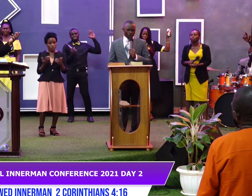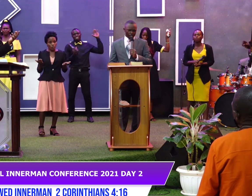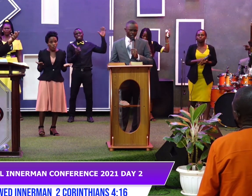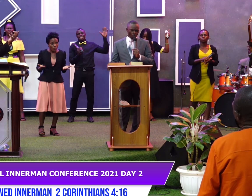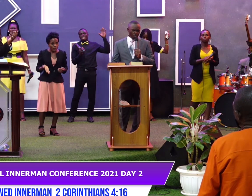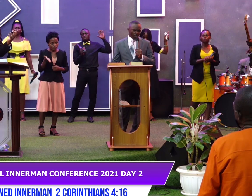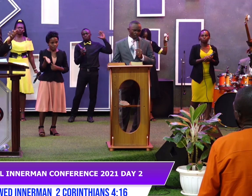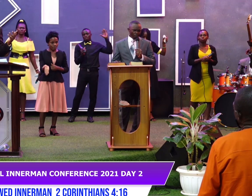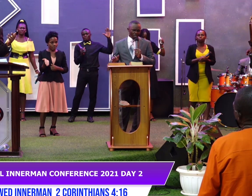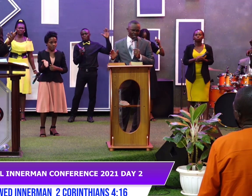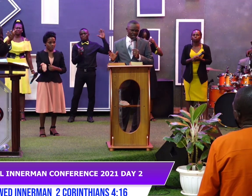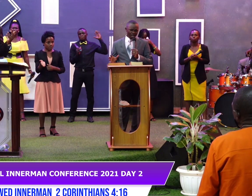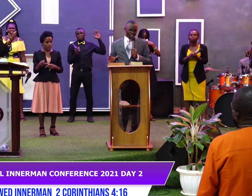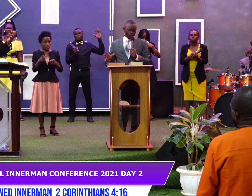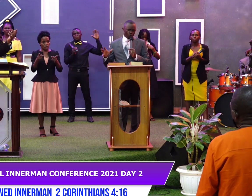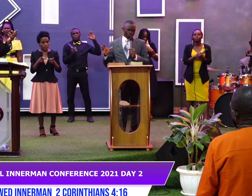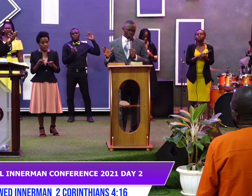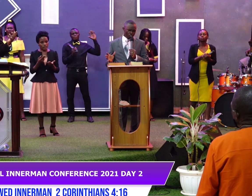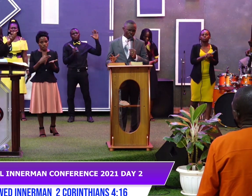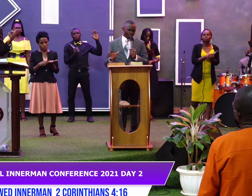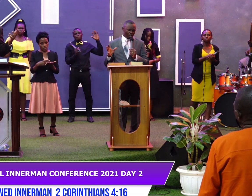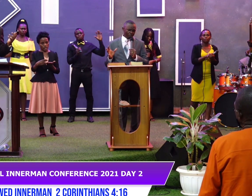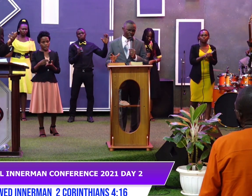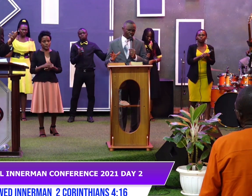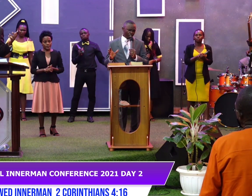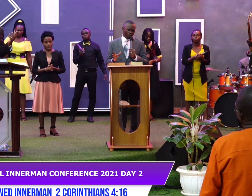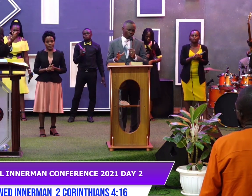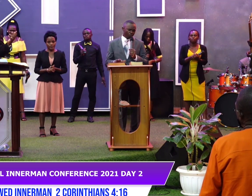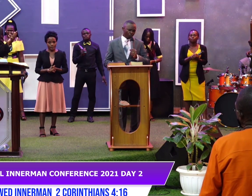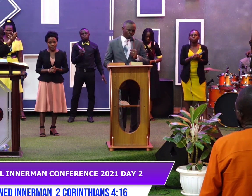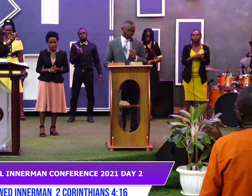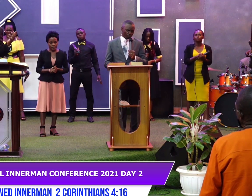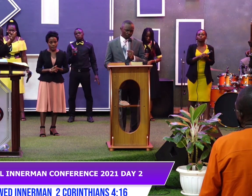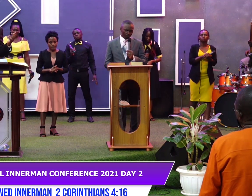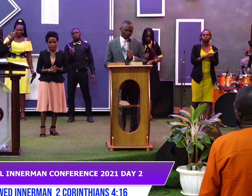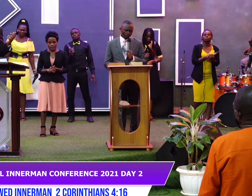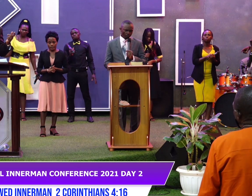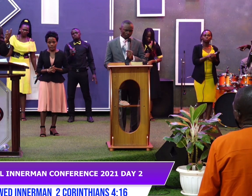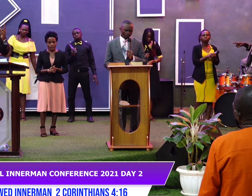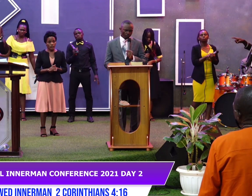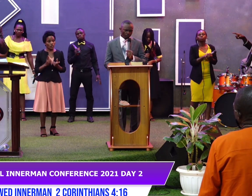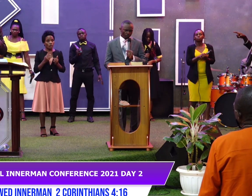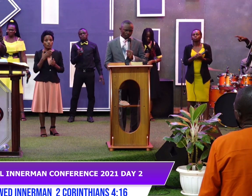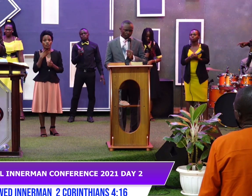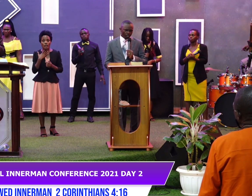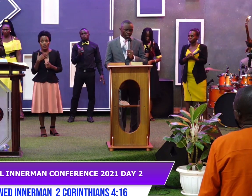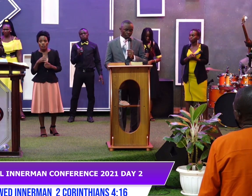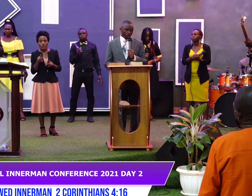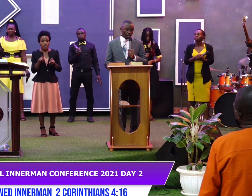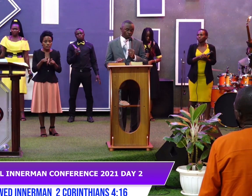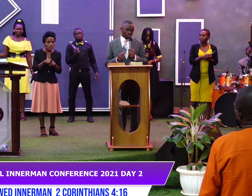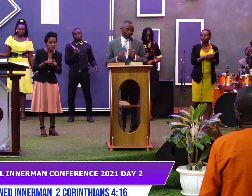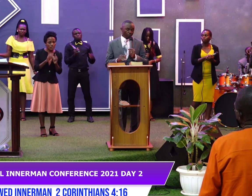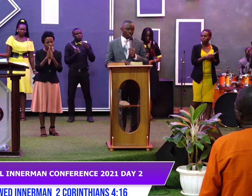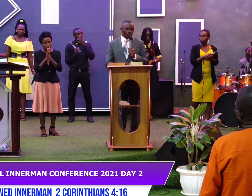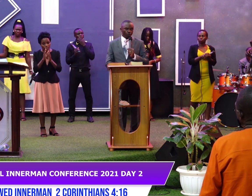world. Wagenda kubera we miga ejo kusinza eminene jigenda kuva mu kifo kino. Would like to pray by that. Era